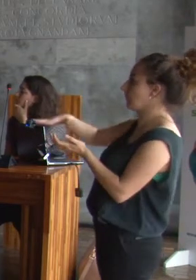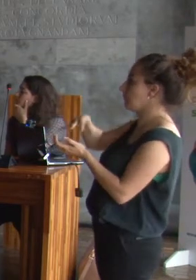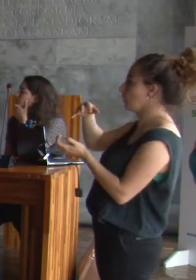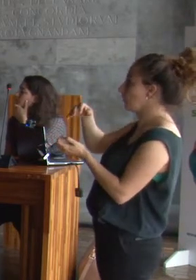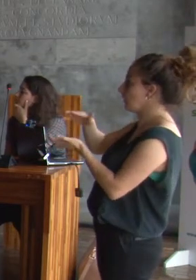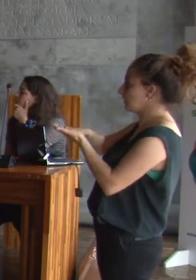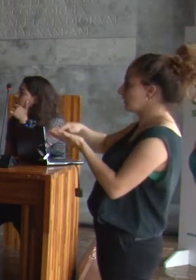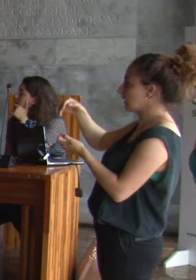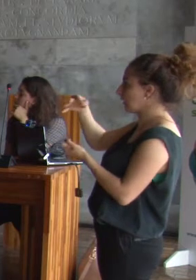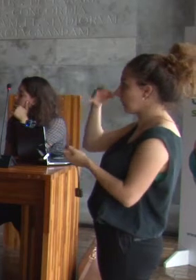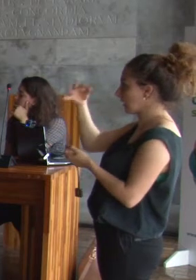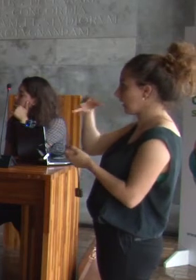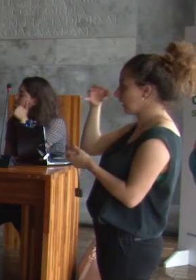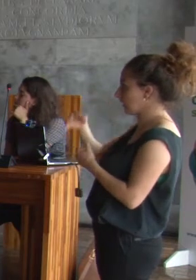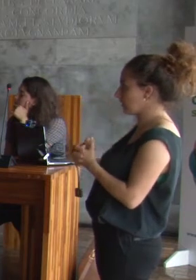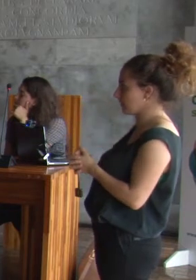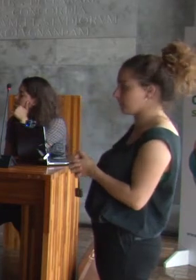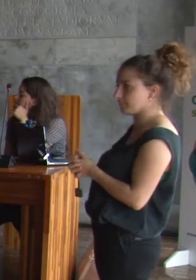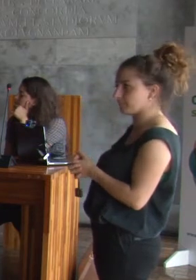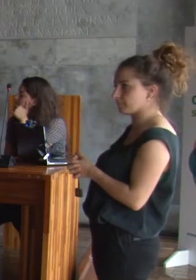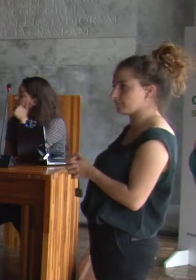along Campo Santa Margherita.